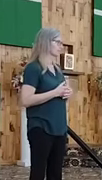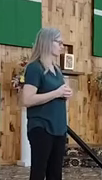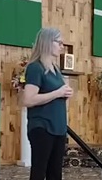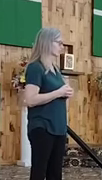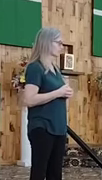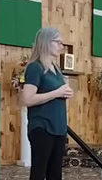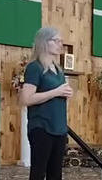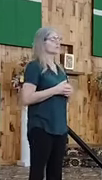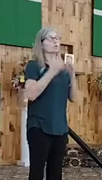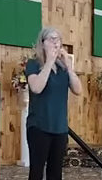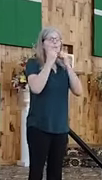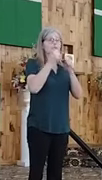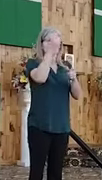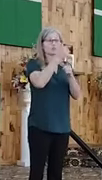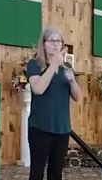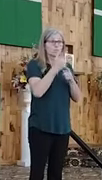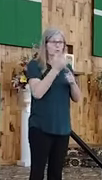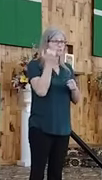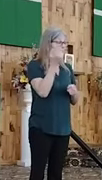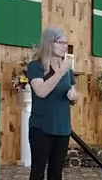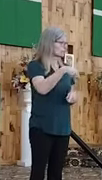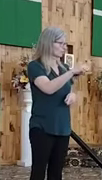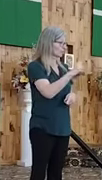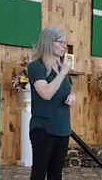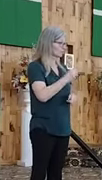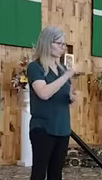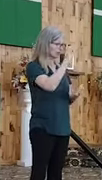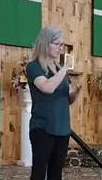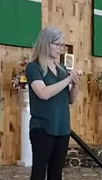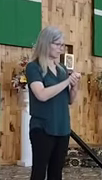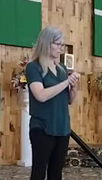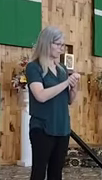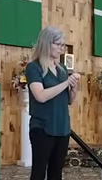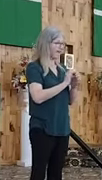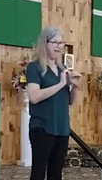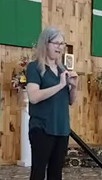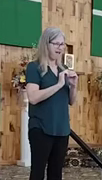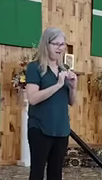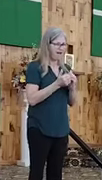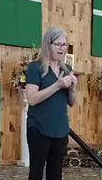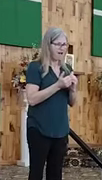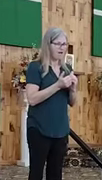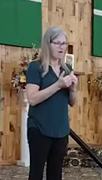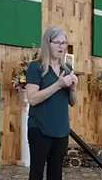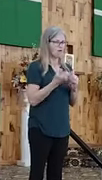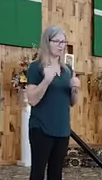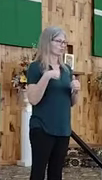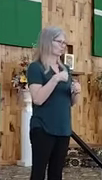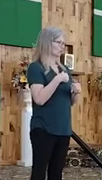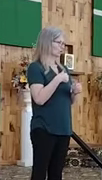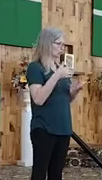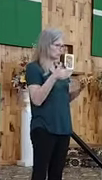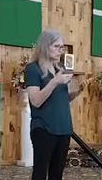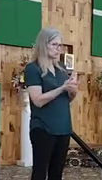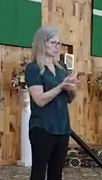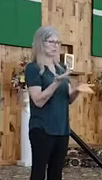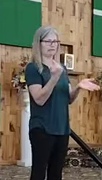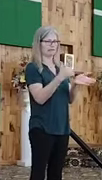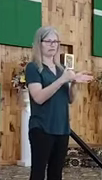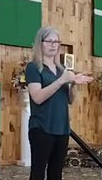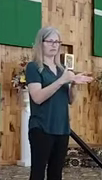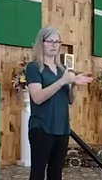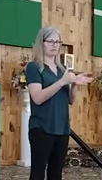And my dear sisters and brothers, if we truly believe this, how therefore do we respond? How